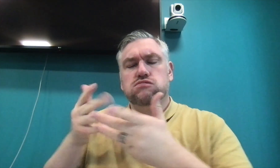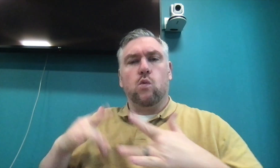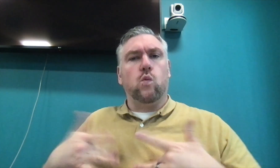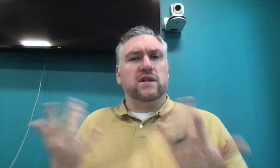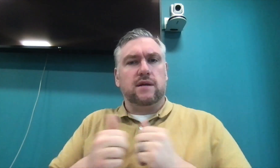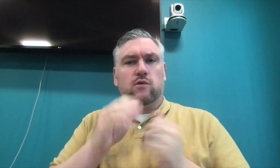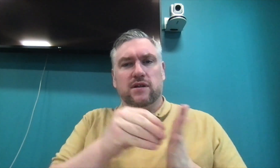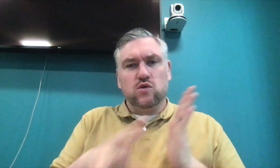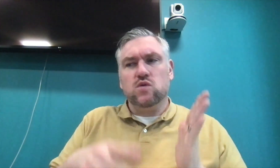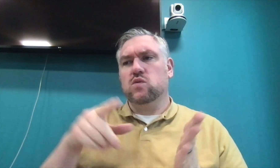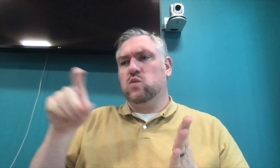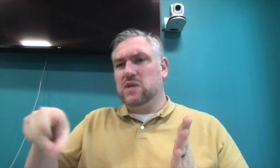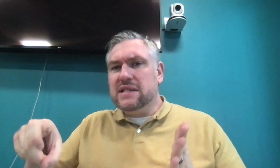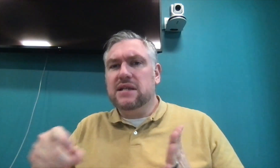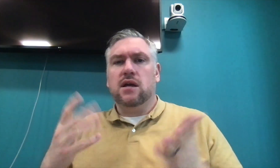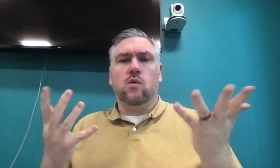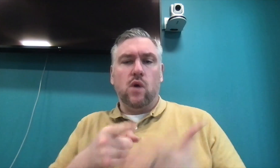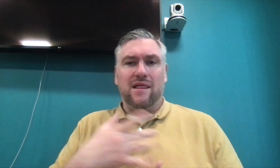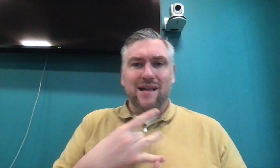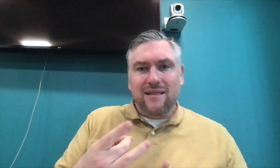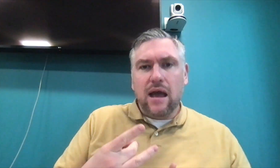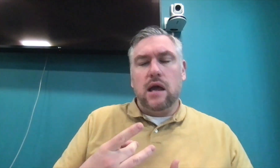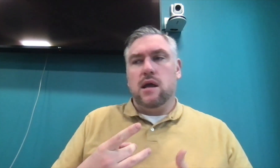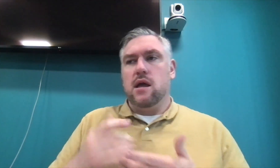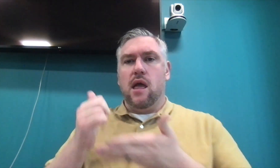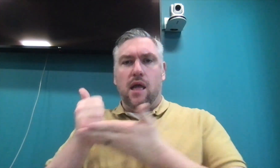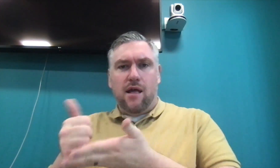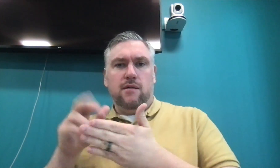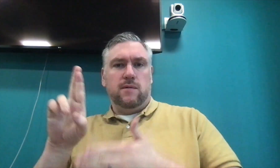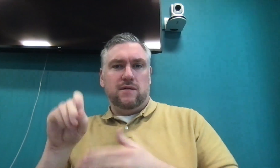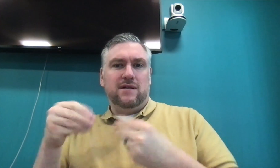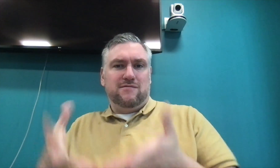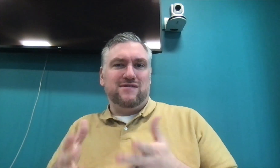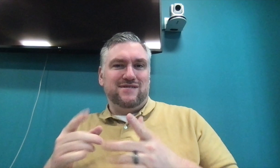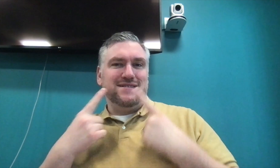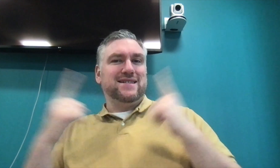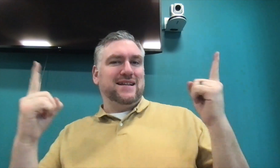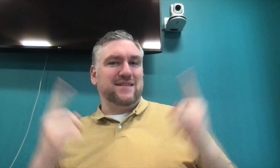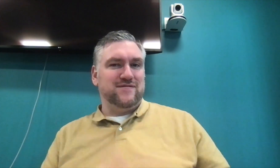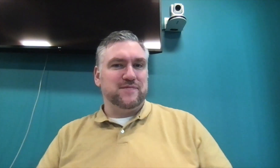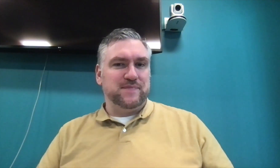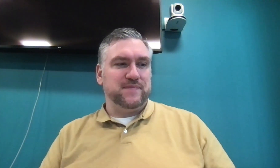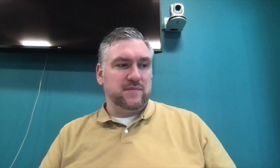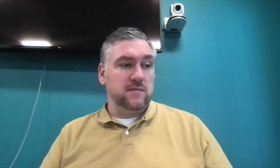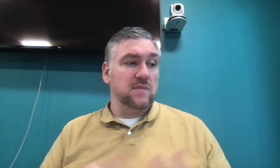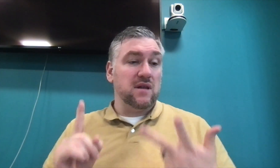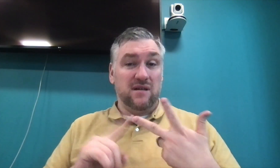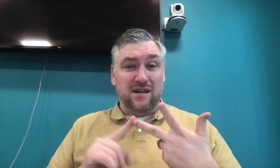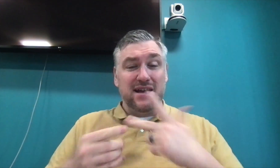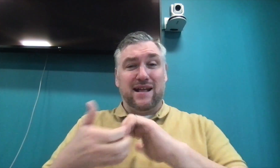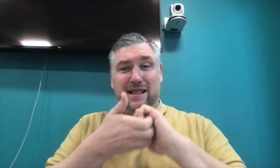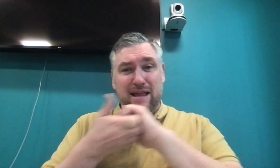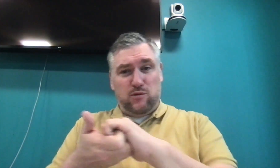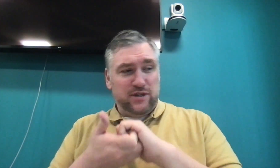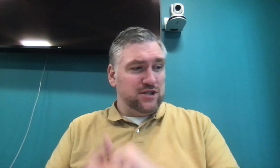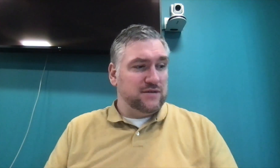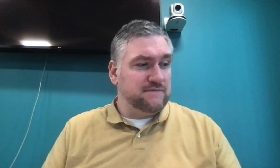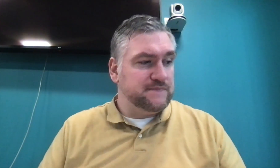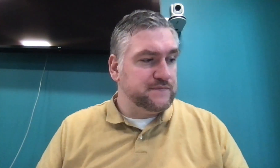just kind of communicate what's up with that student. What do they need? What do they like? Help the related service provider be successful. Third